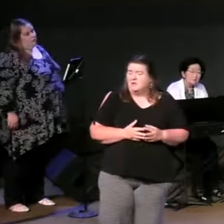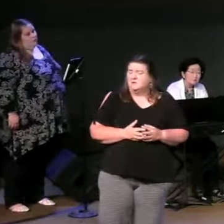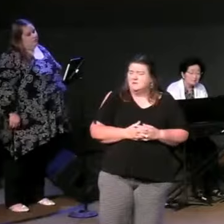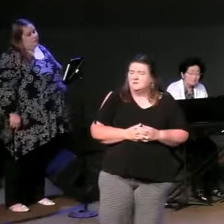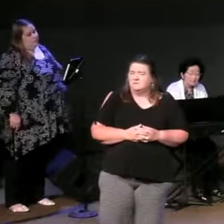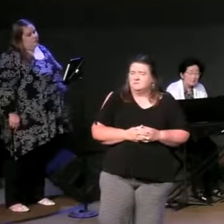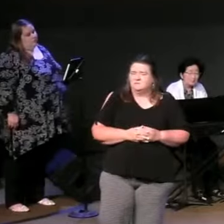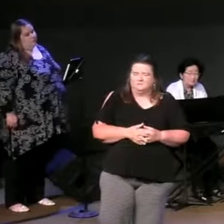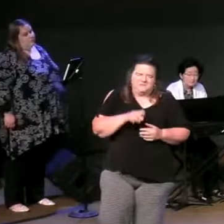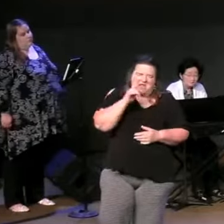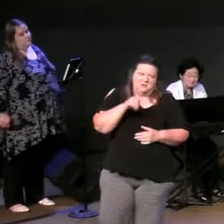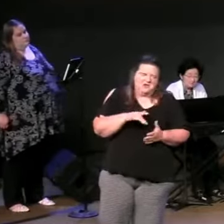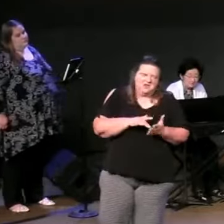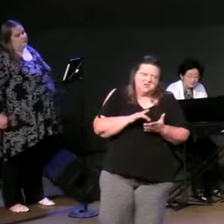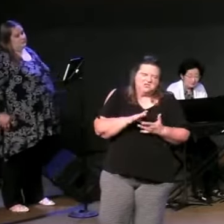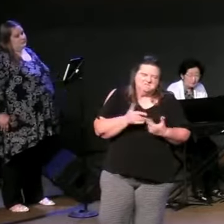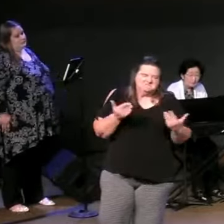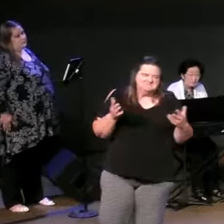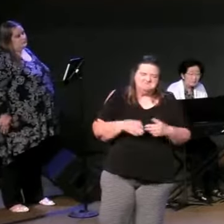I don't need anyone.